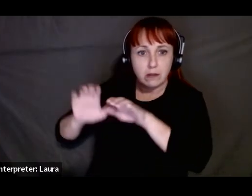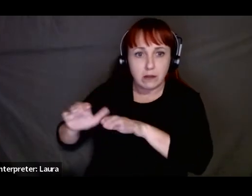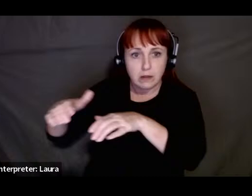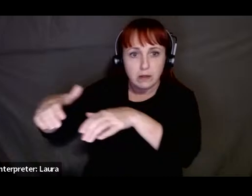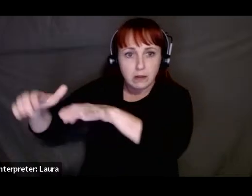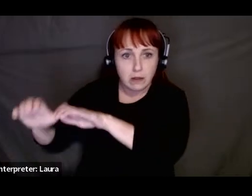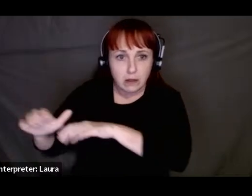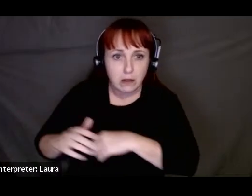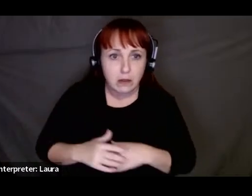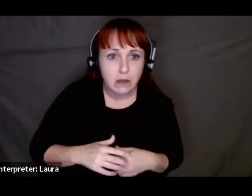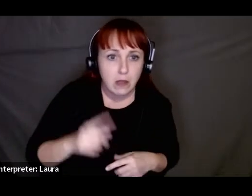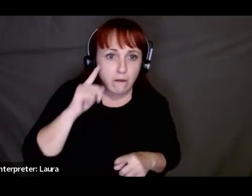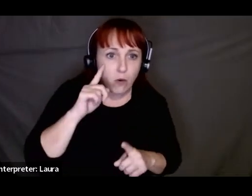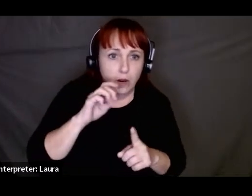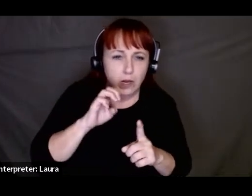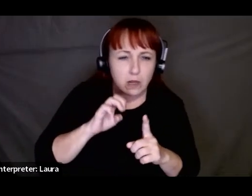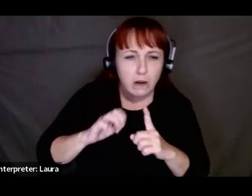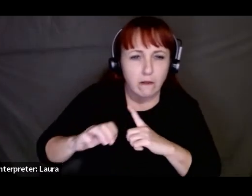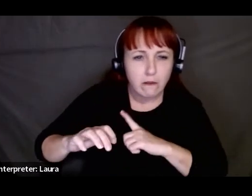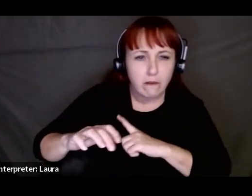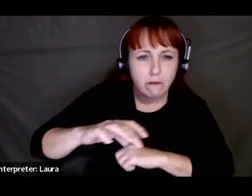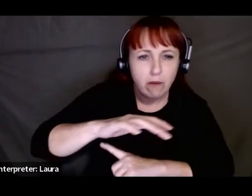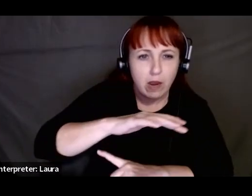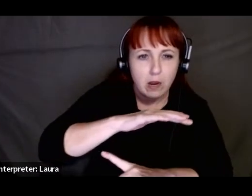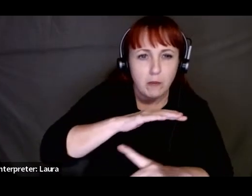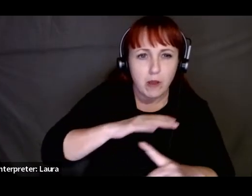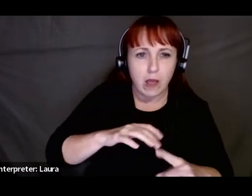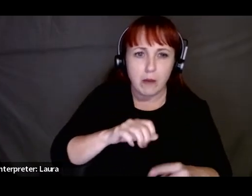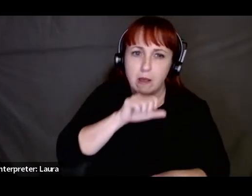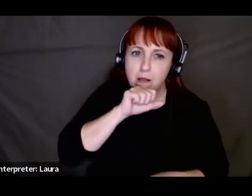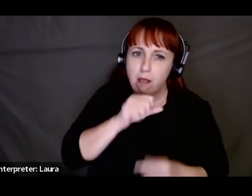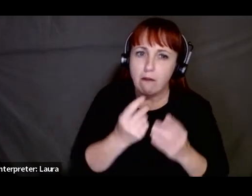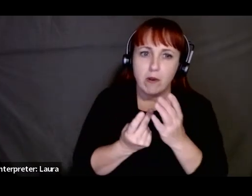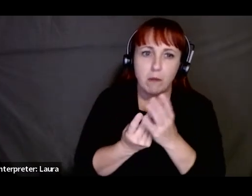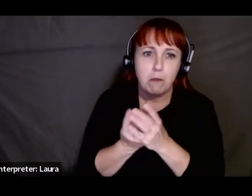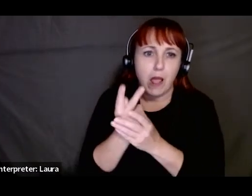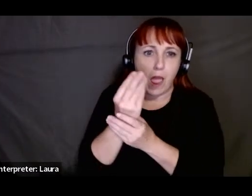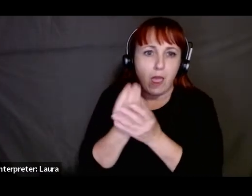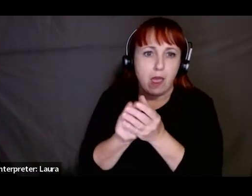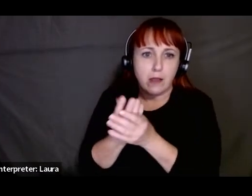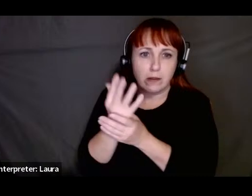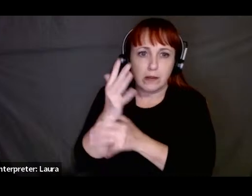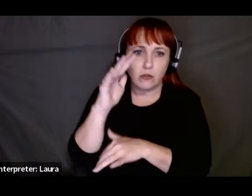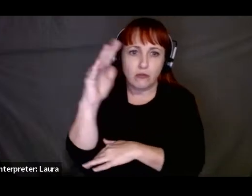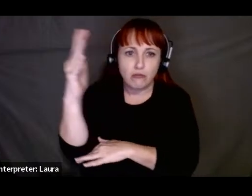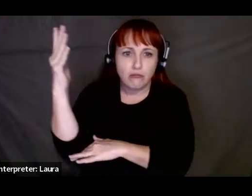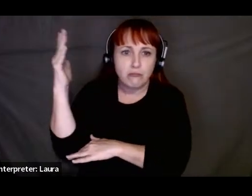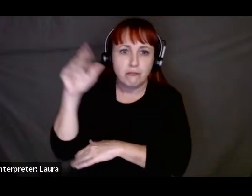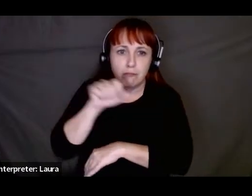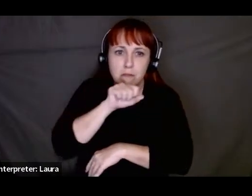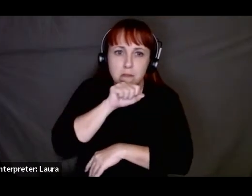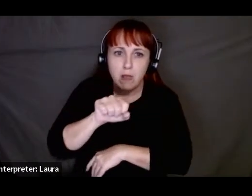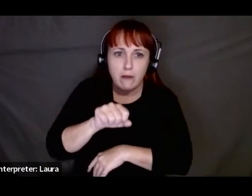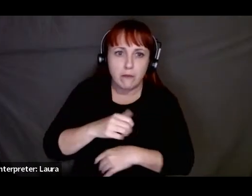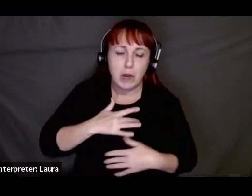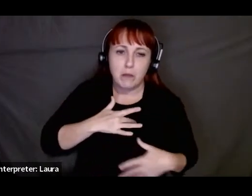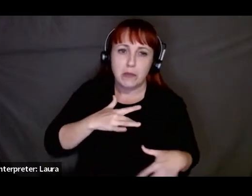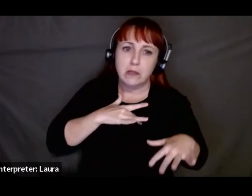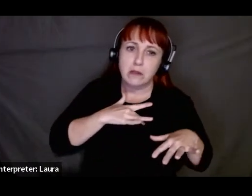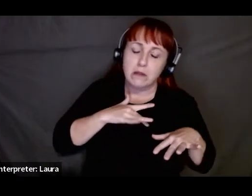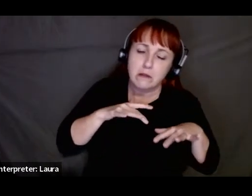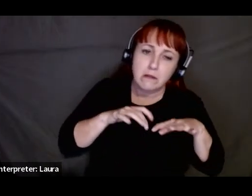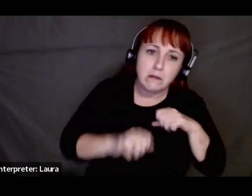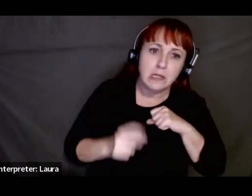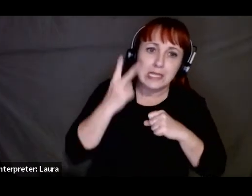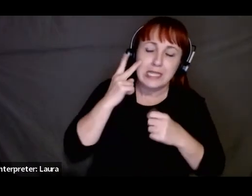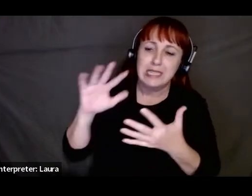go, I am an avid lover of plants. I'm just devastated to see how much damage